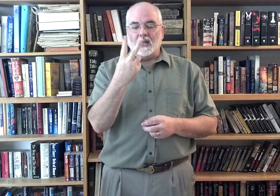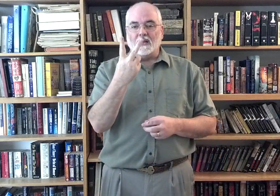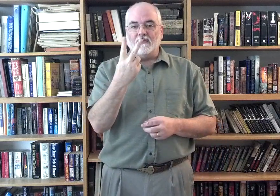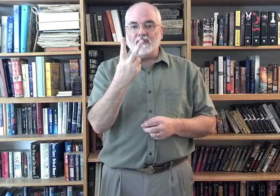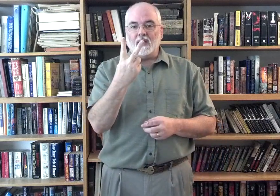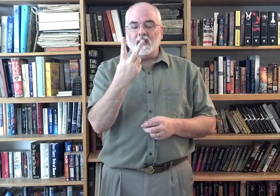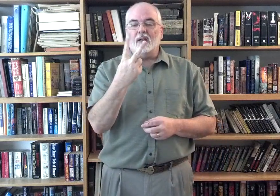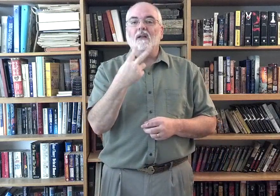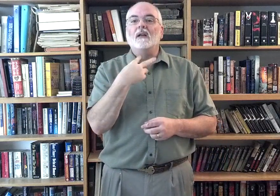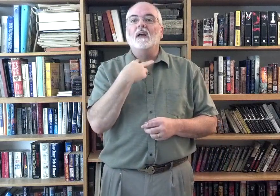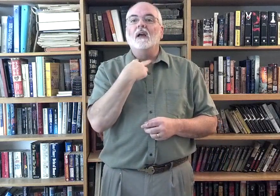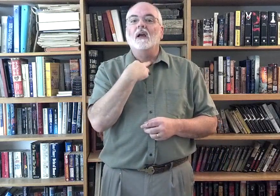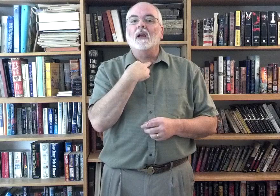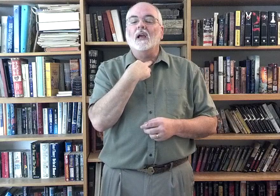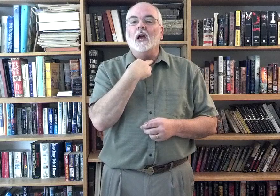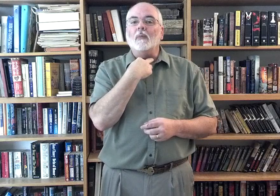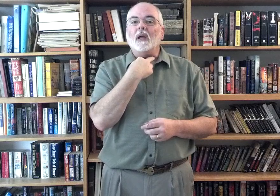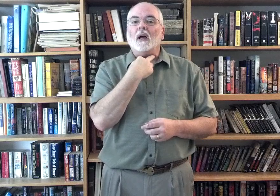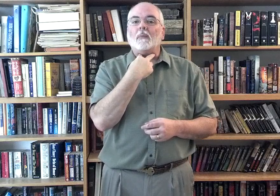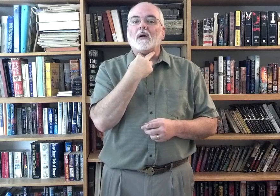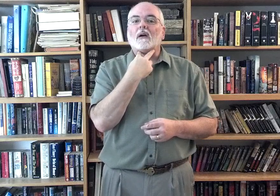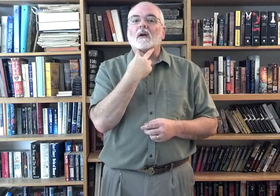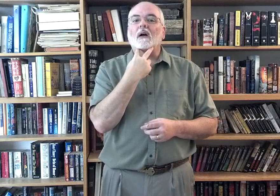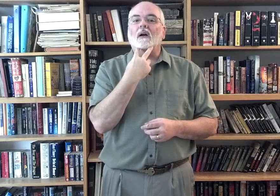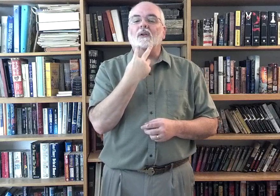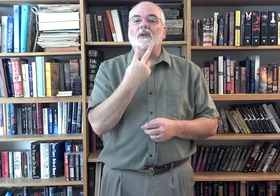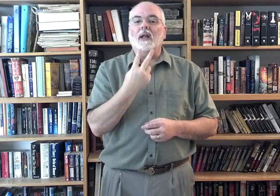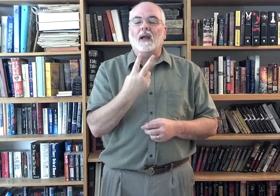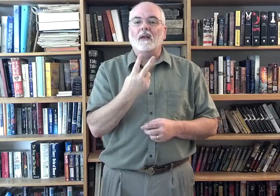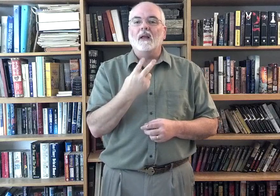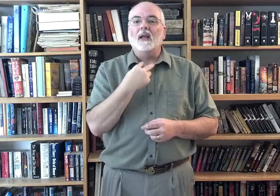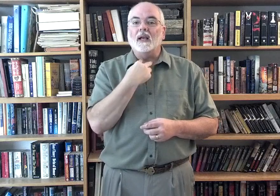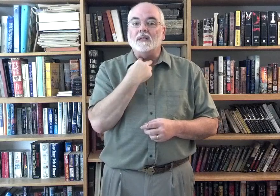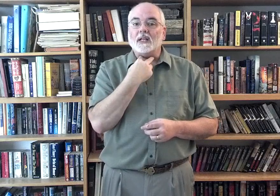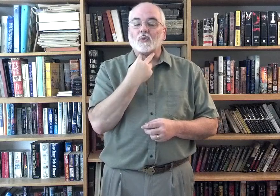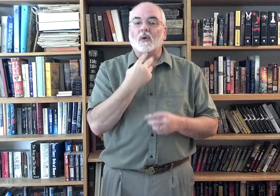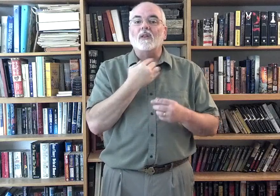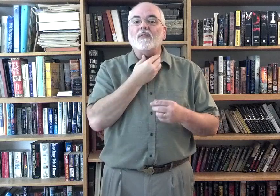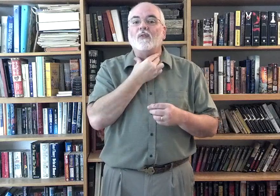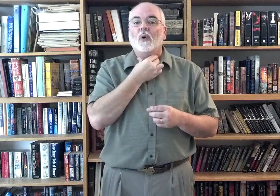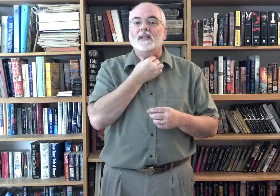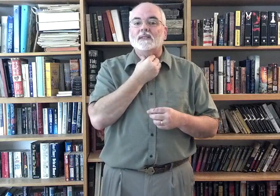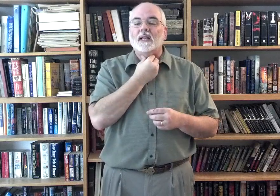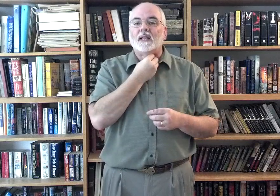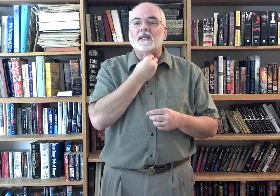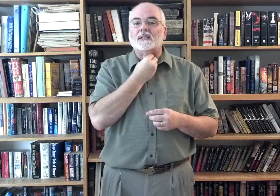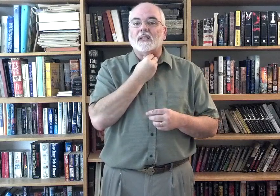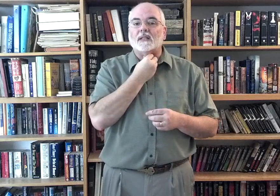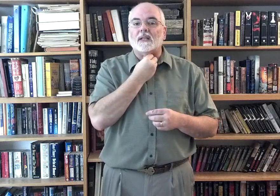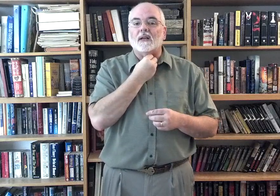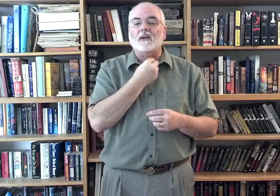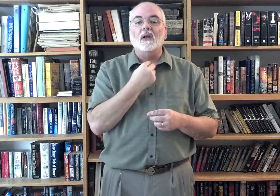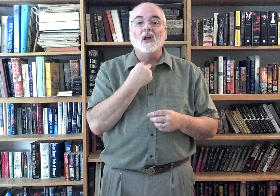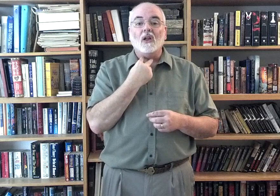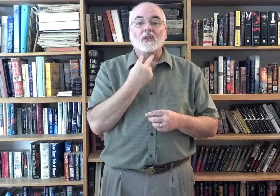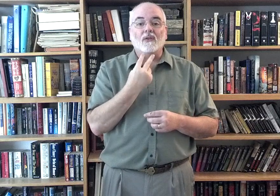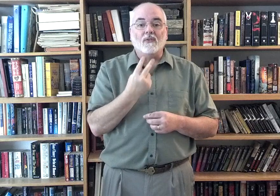letter V coming up on your neck. Because that's where the voice is. It's here. The